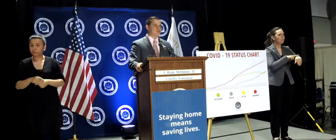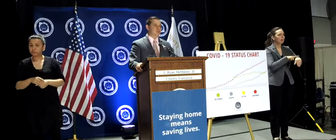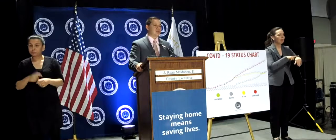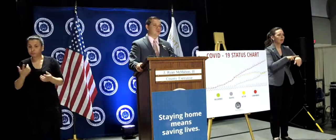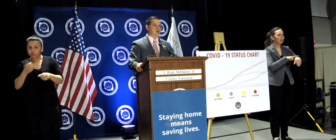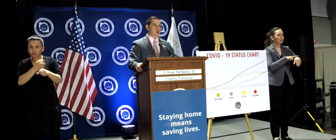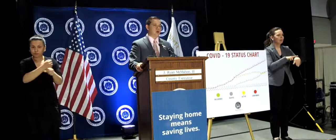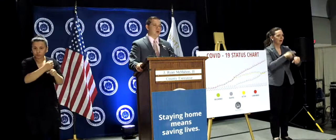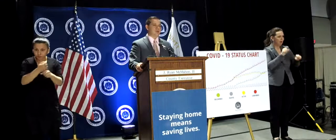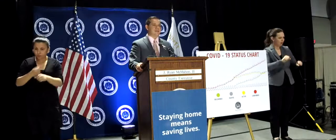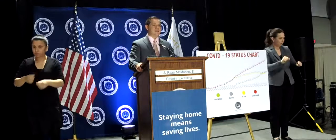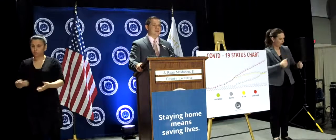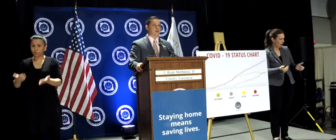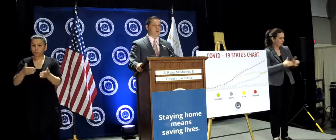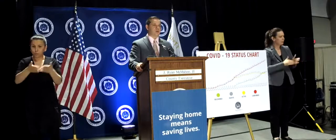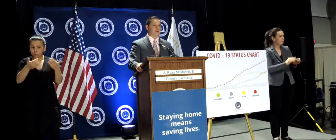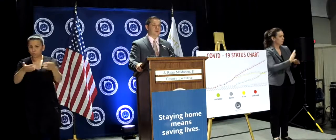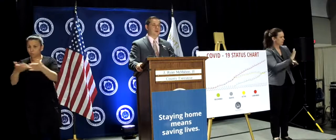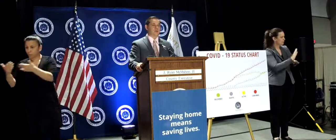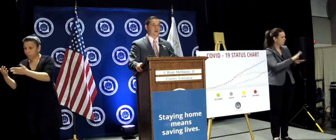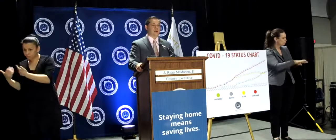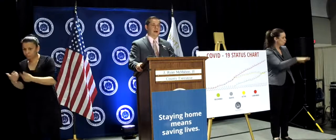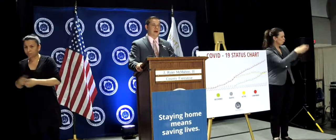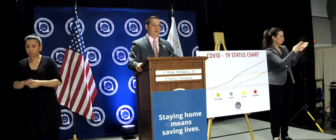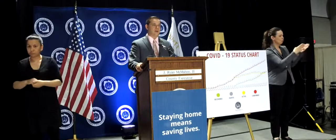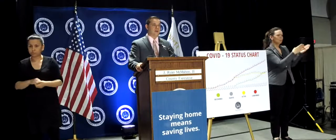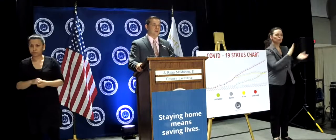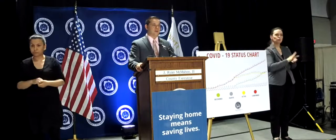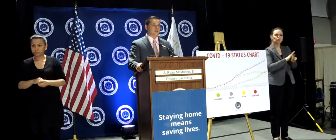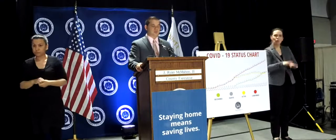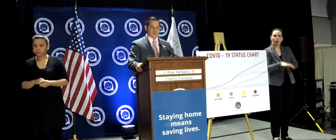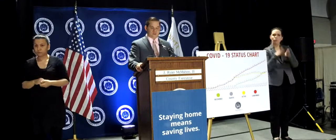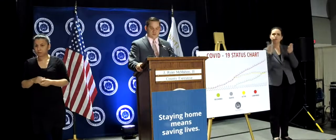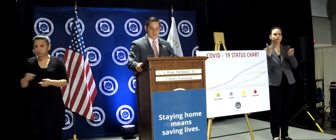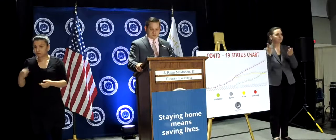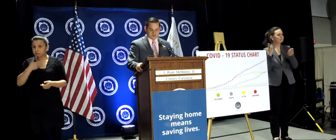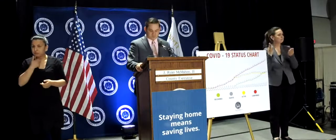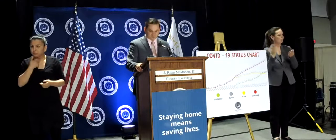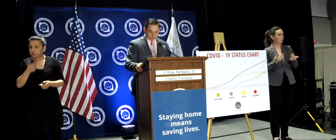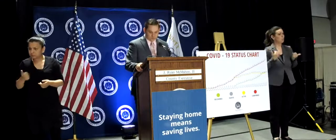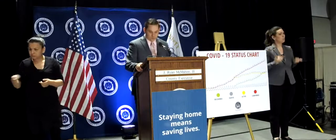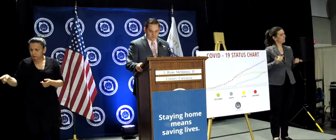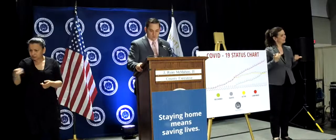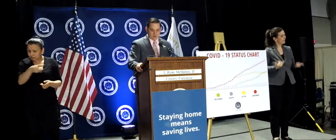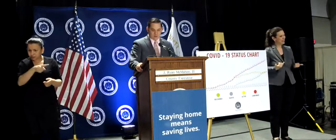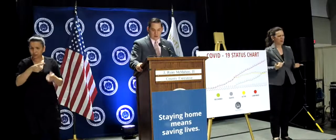need to stay strong and stay the course right now with social distancing.